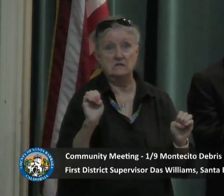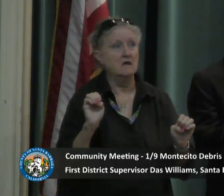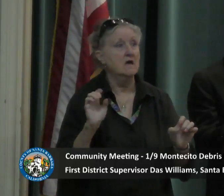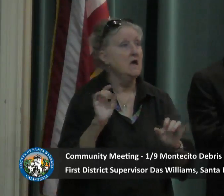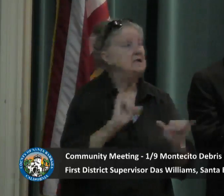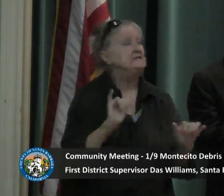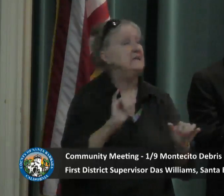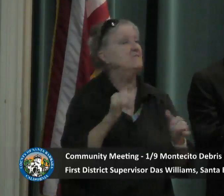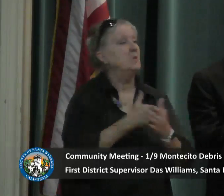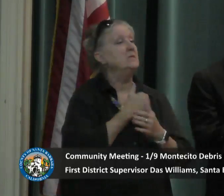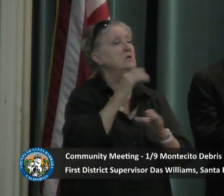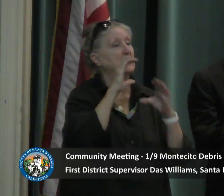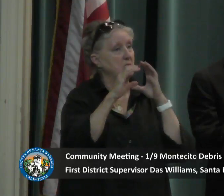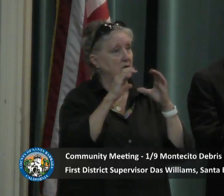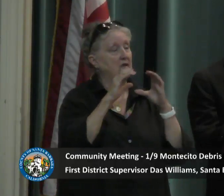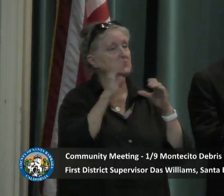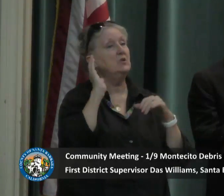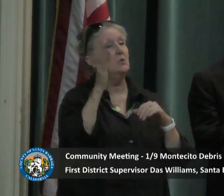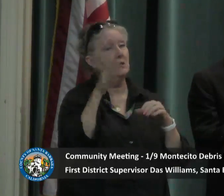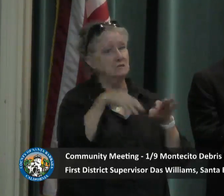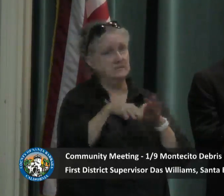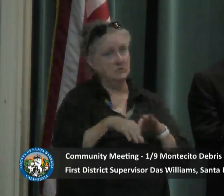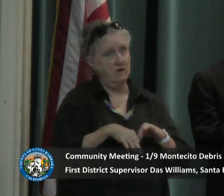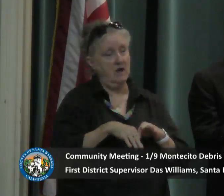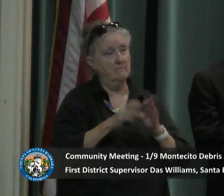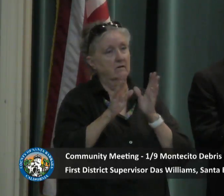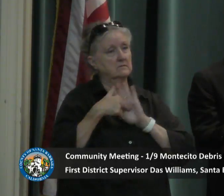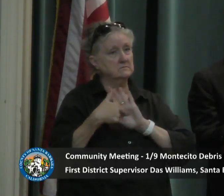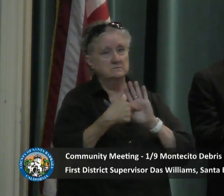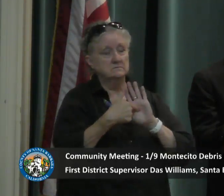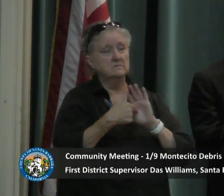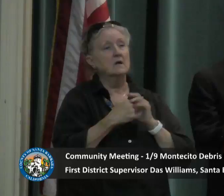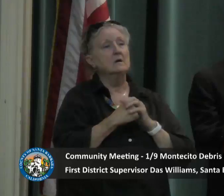for the new communication that we're unveiling with